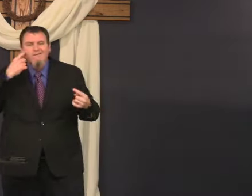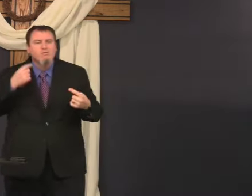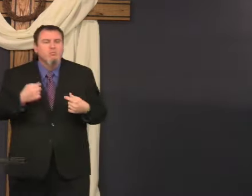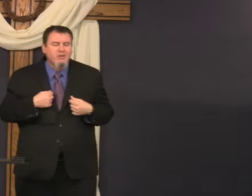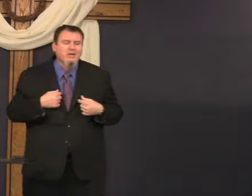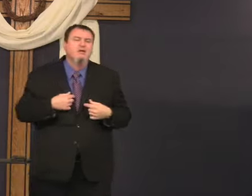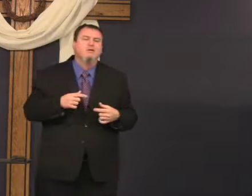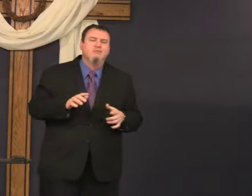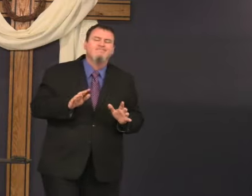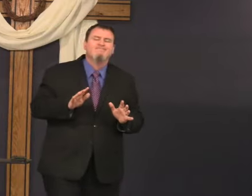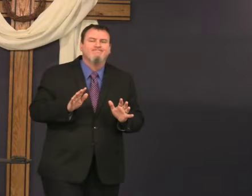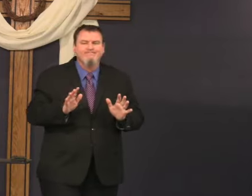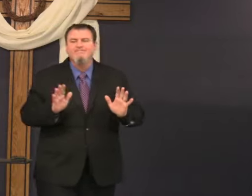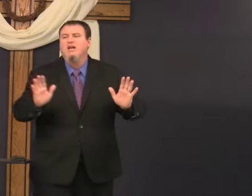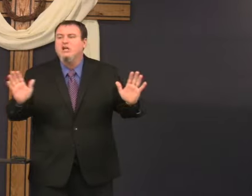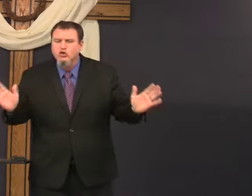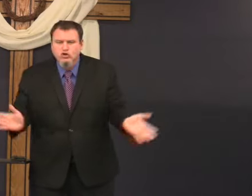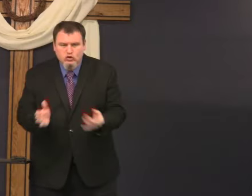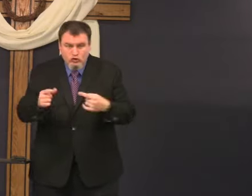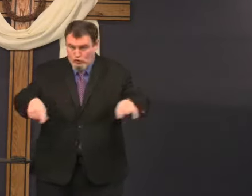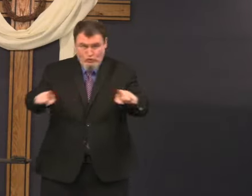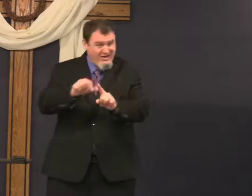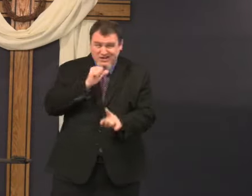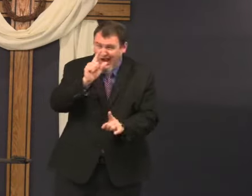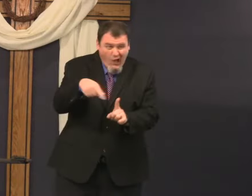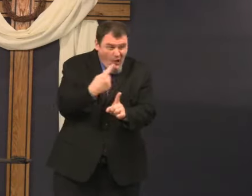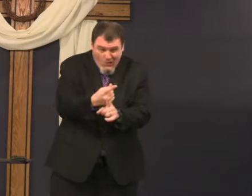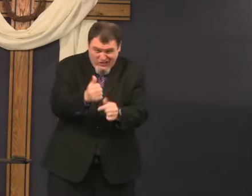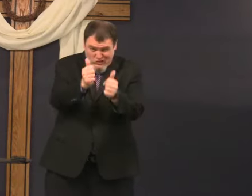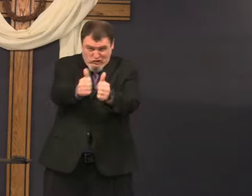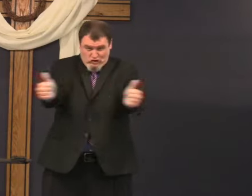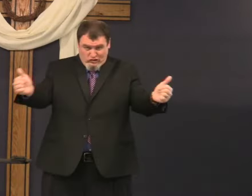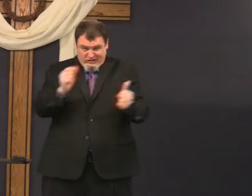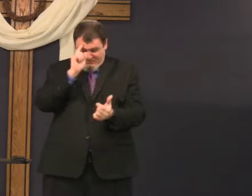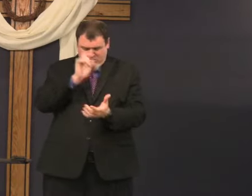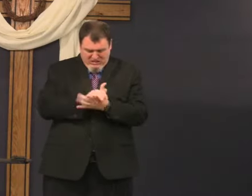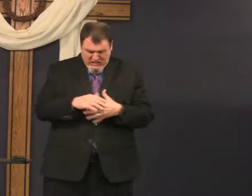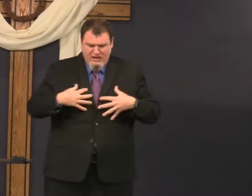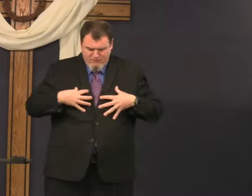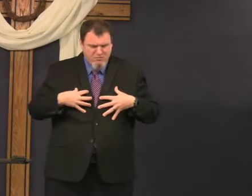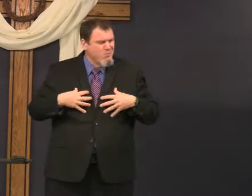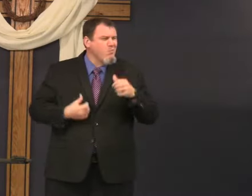For you and for me, I encourage you.